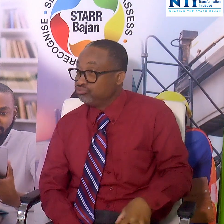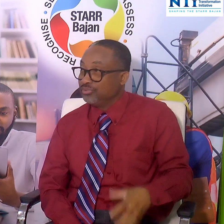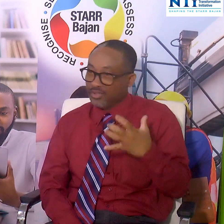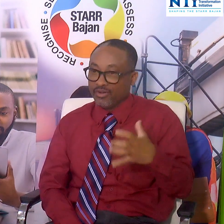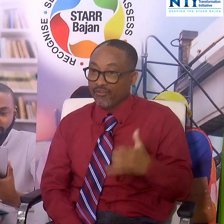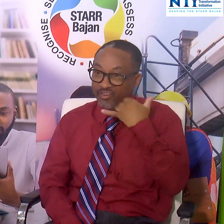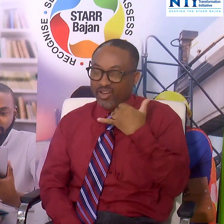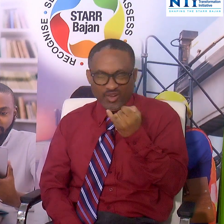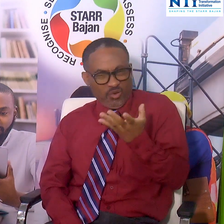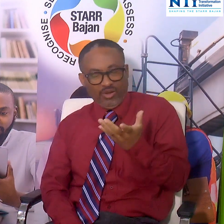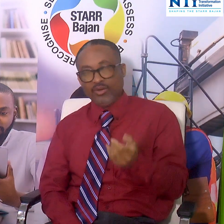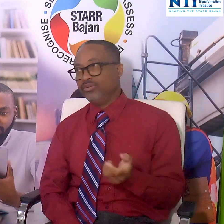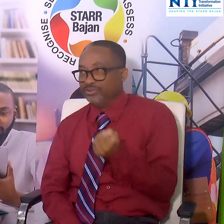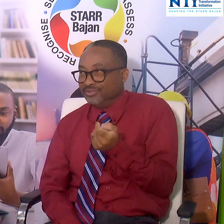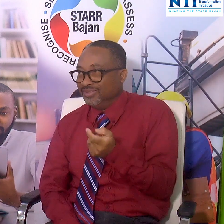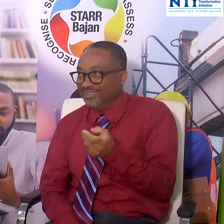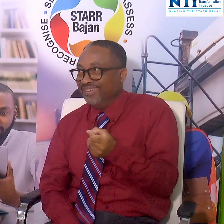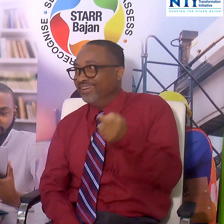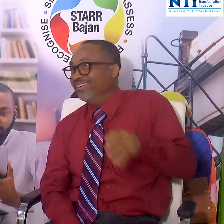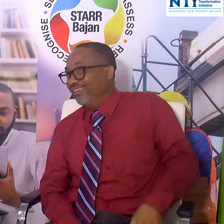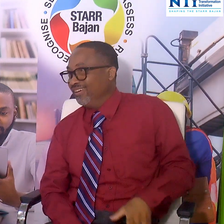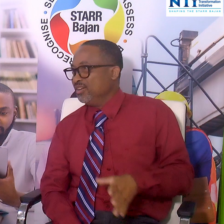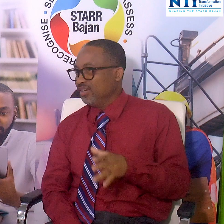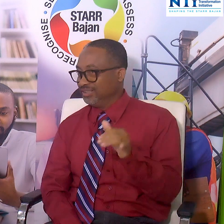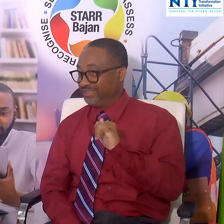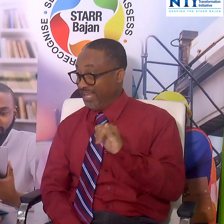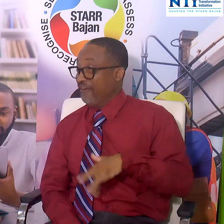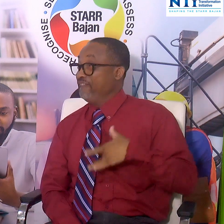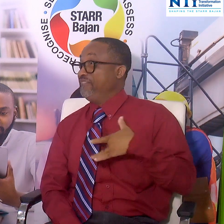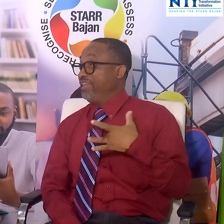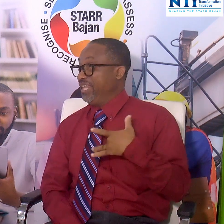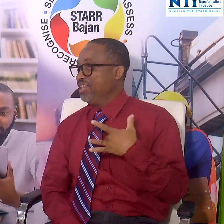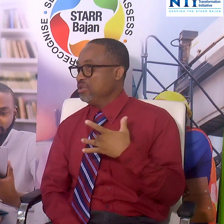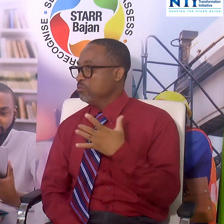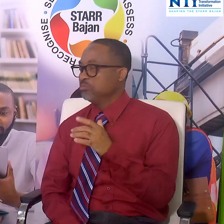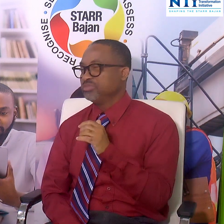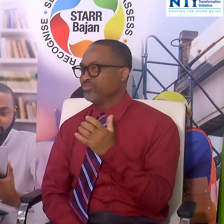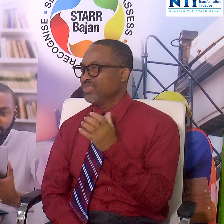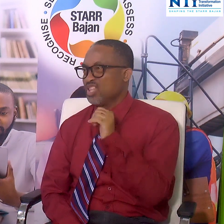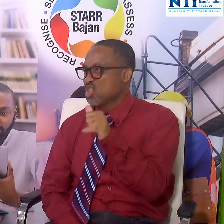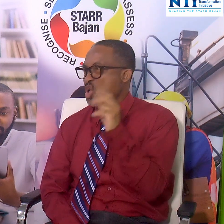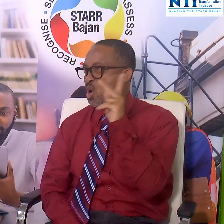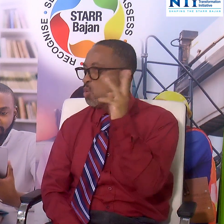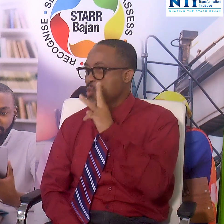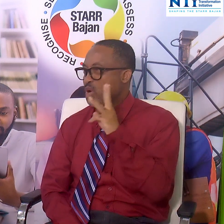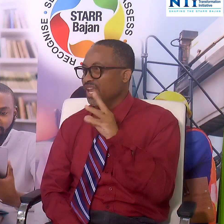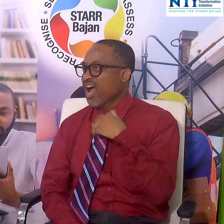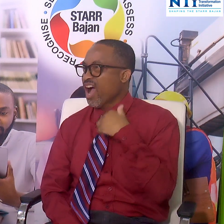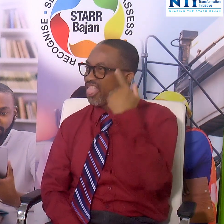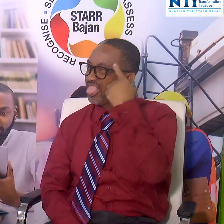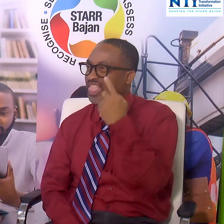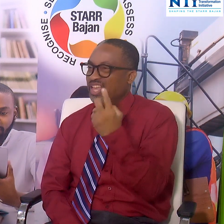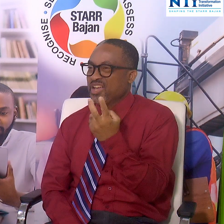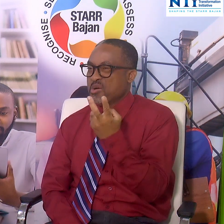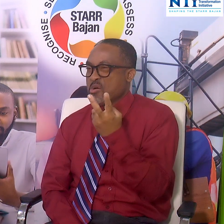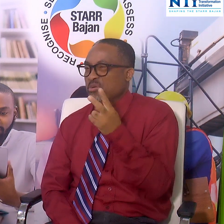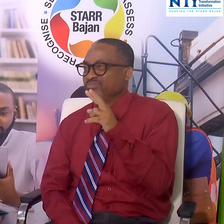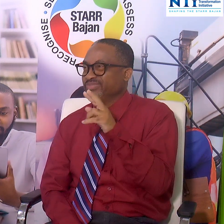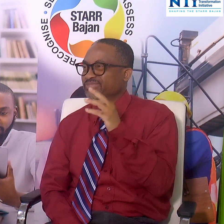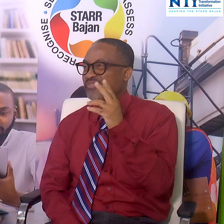I always have my phone on me. I feel it vibrating. Take it out, see what it is, put it back. I feel it vibrating. I don't worry much